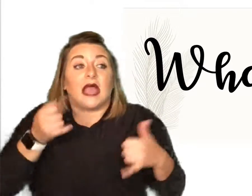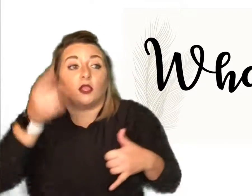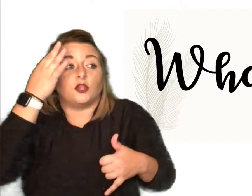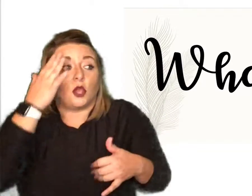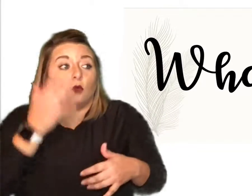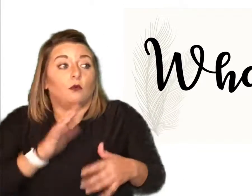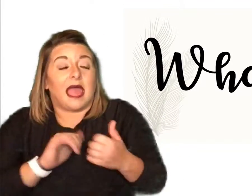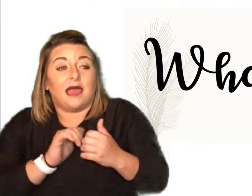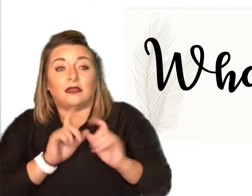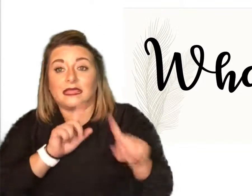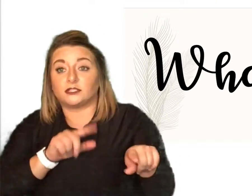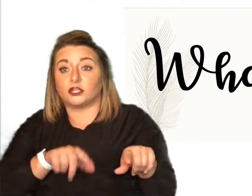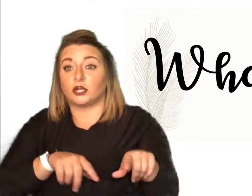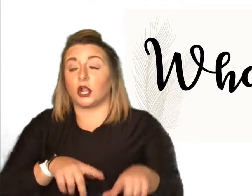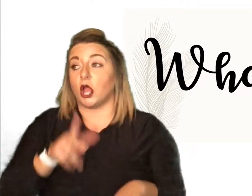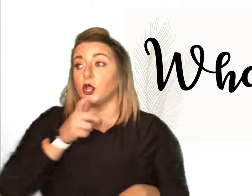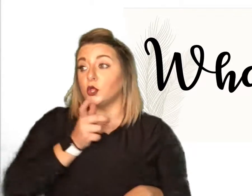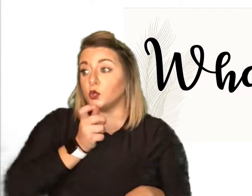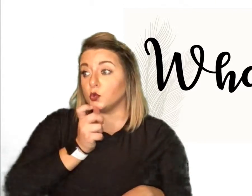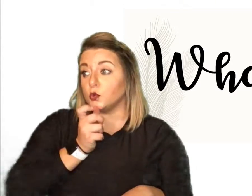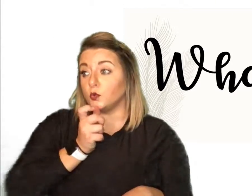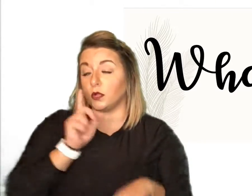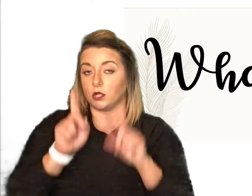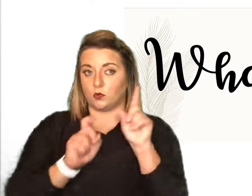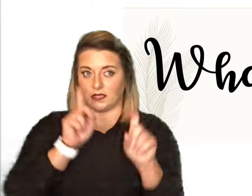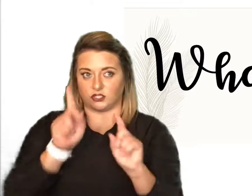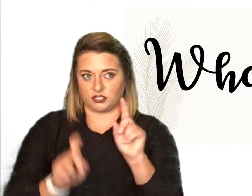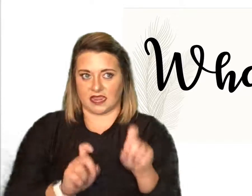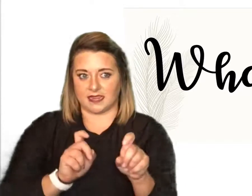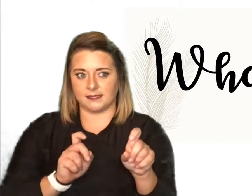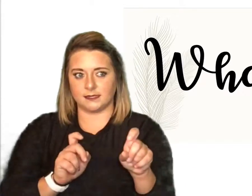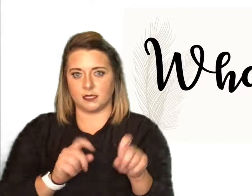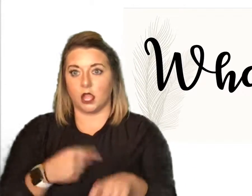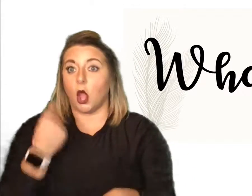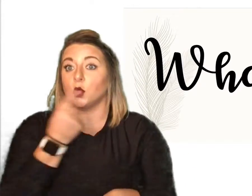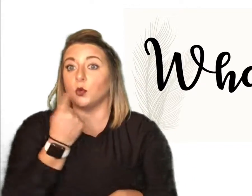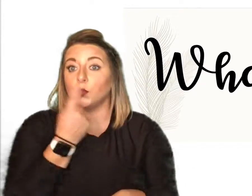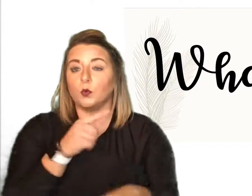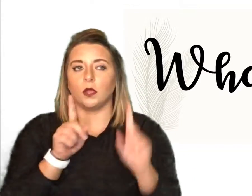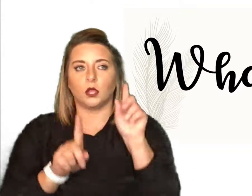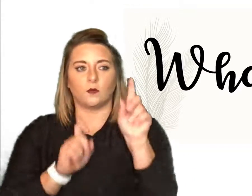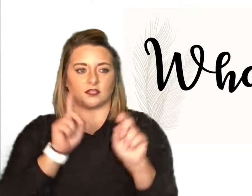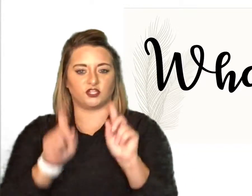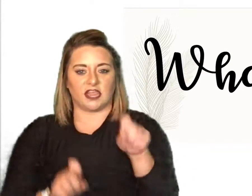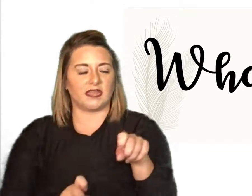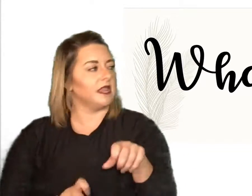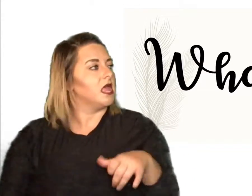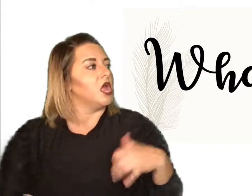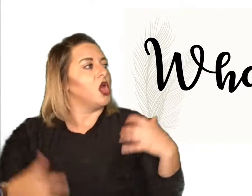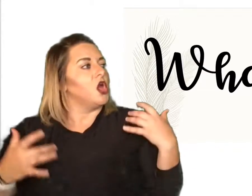Okay, so now you know how to answer a who question,